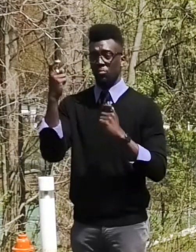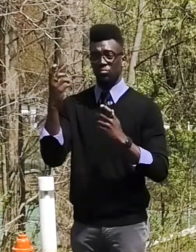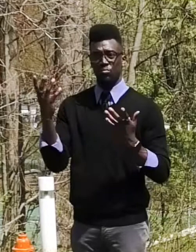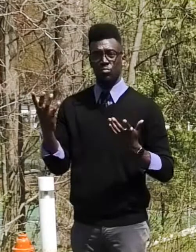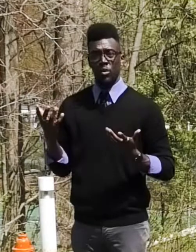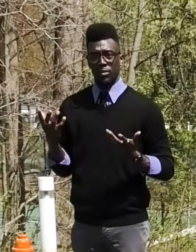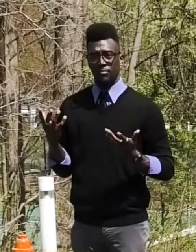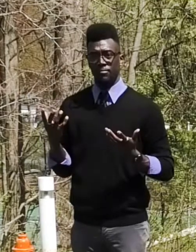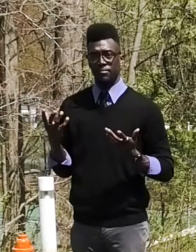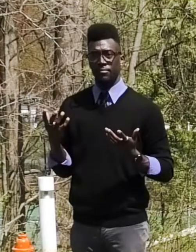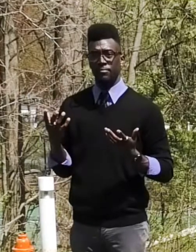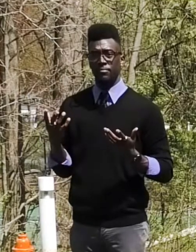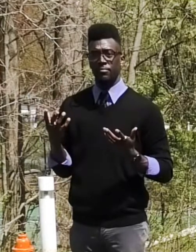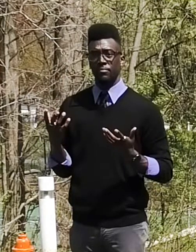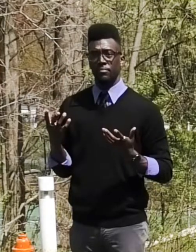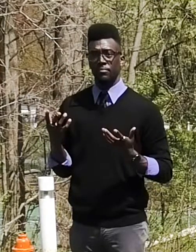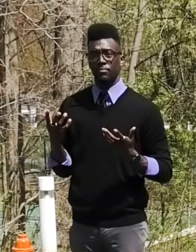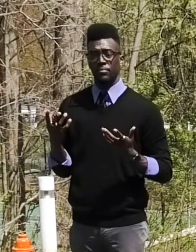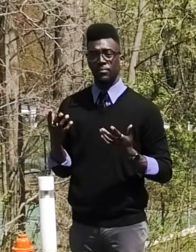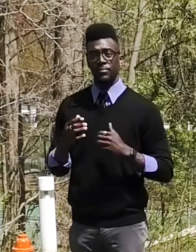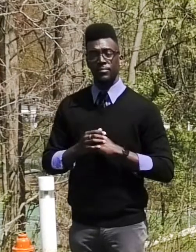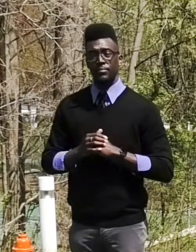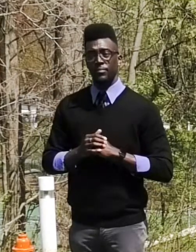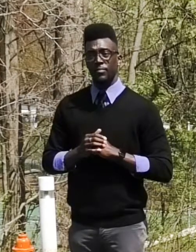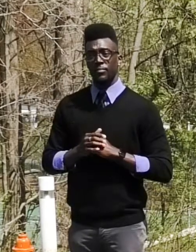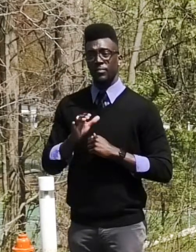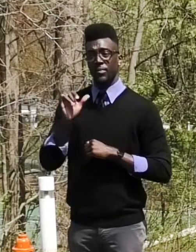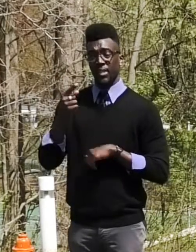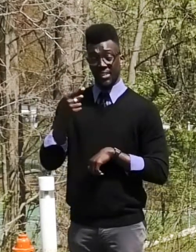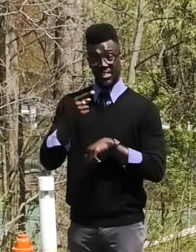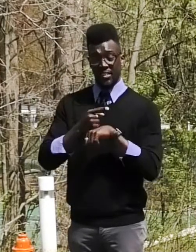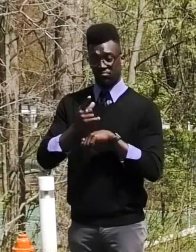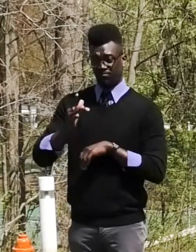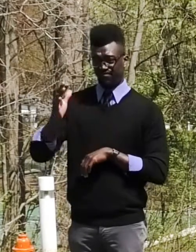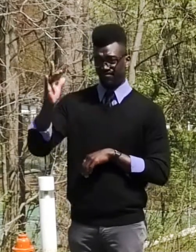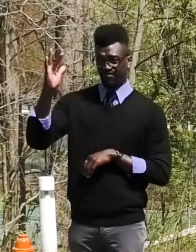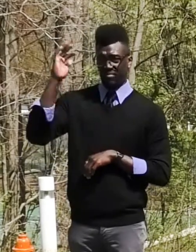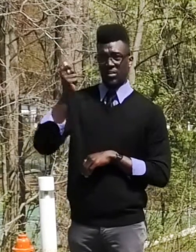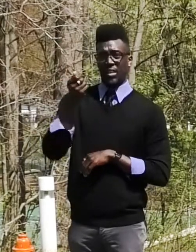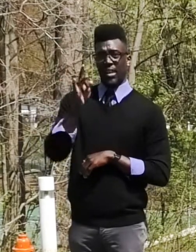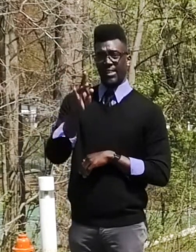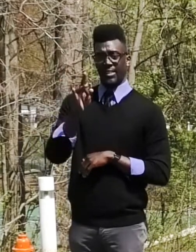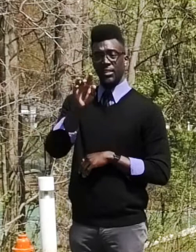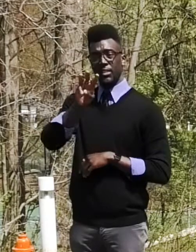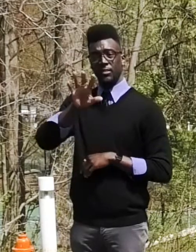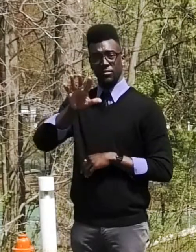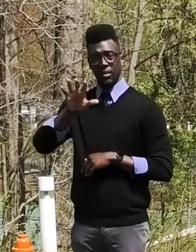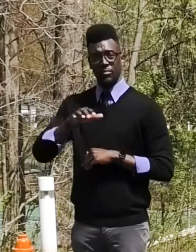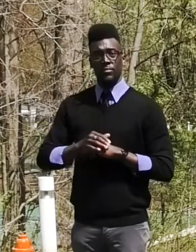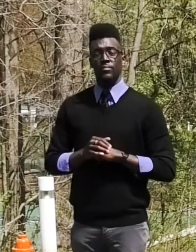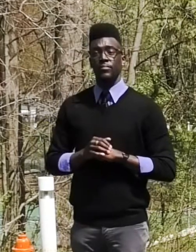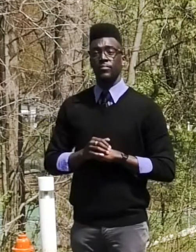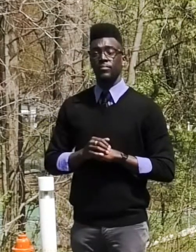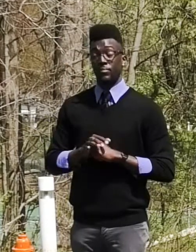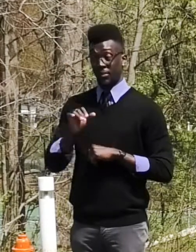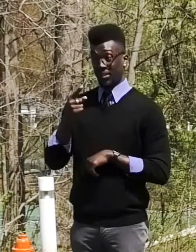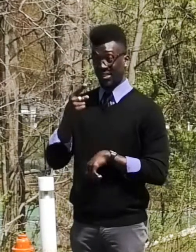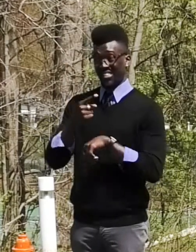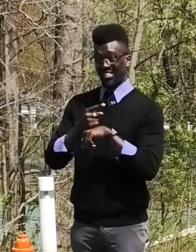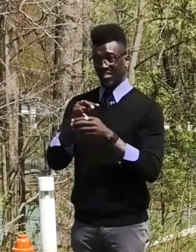the Juneteenth celebration dates back to 1865 and serves as